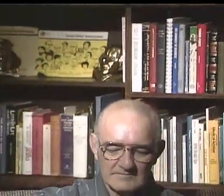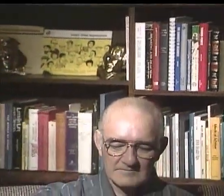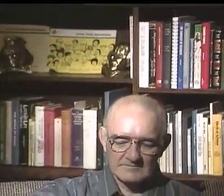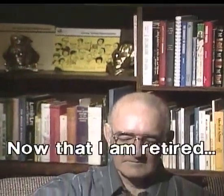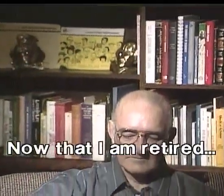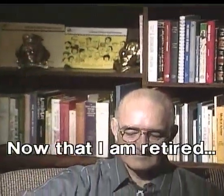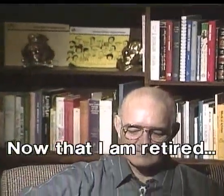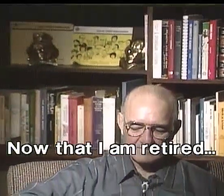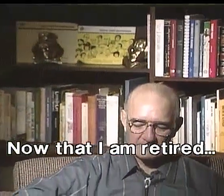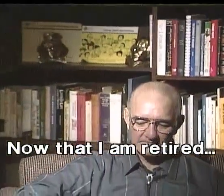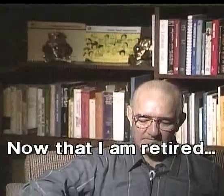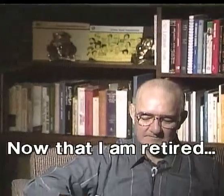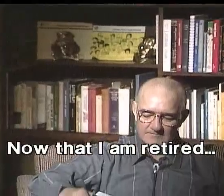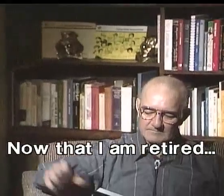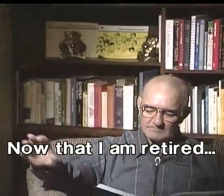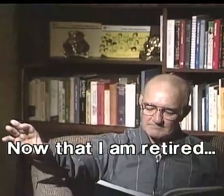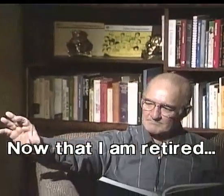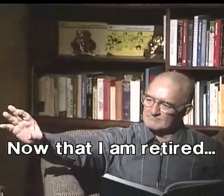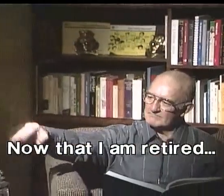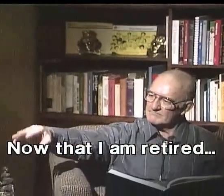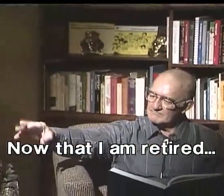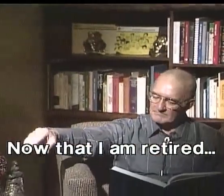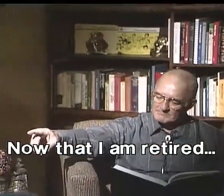Now that I am retired,